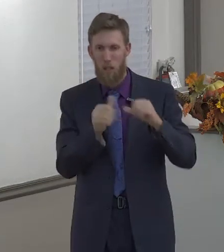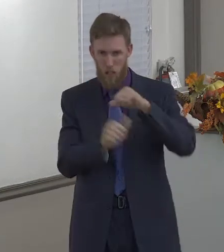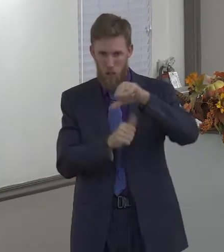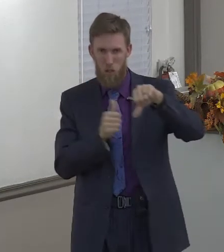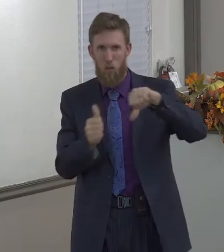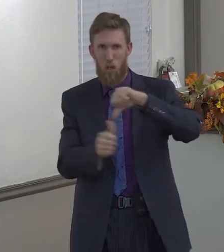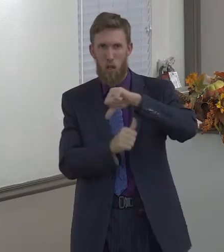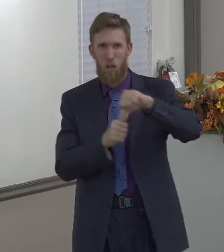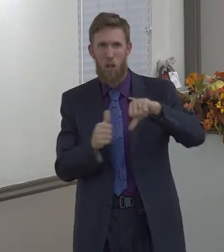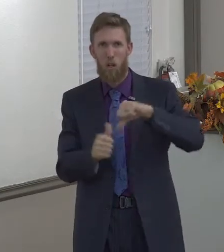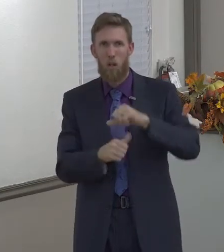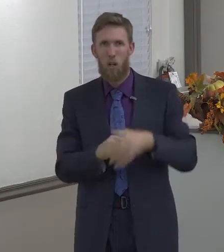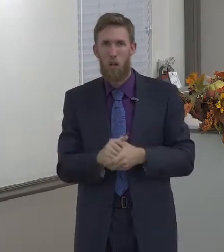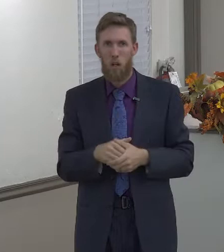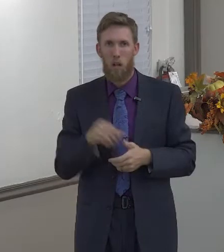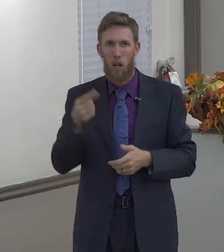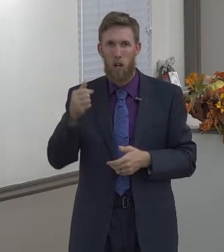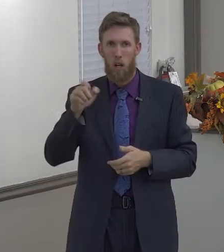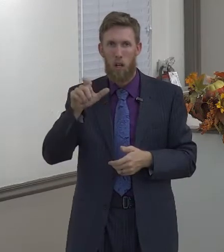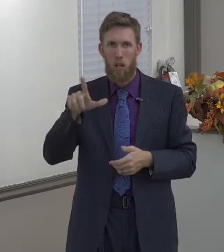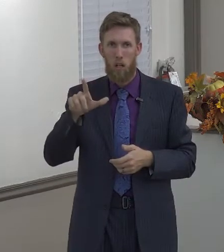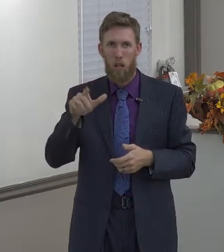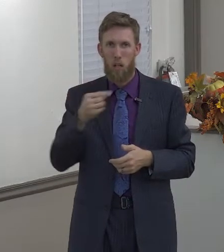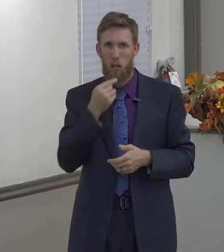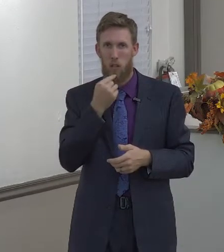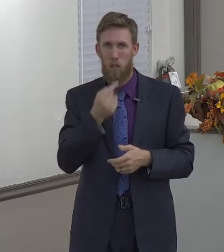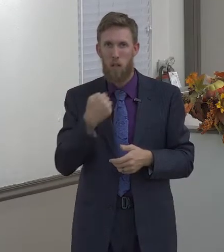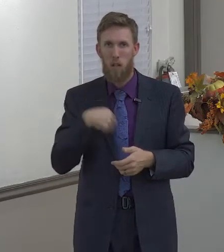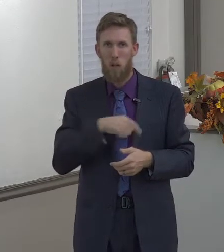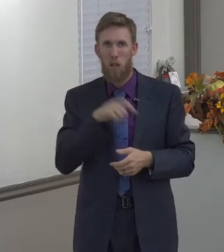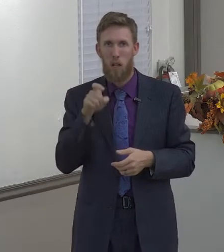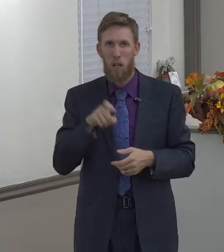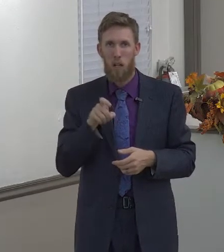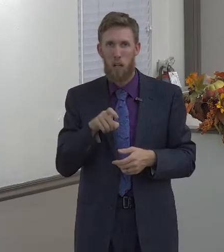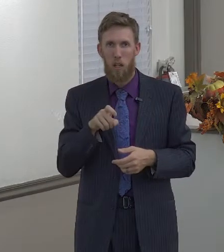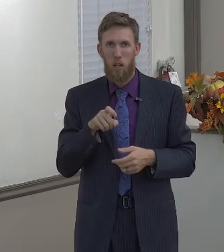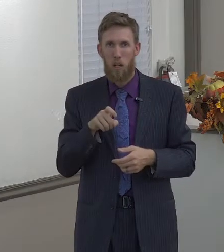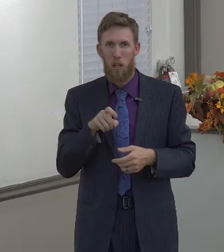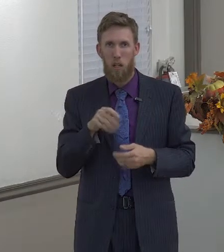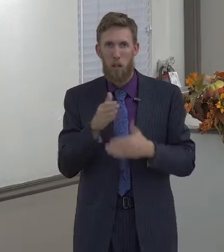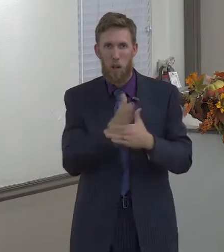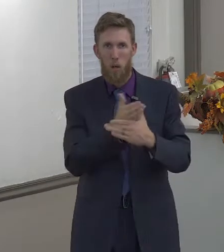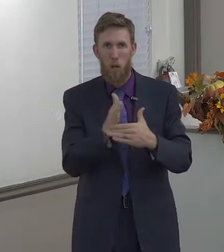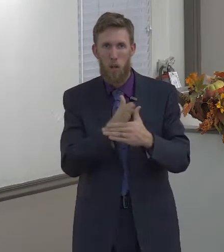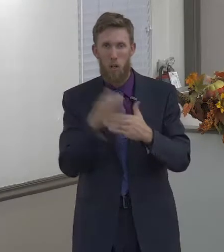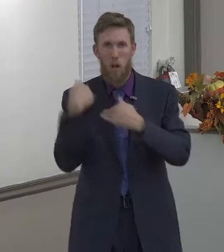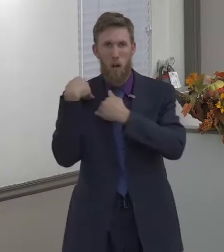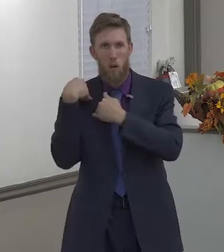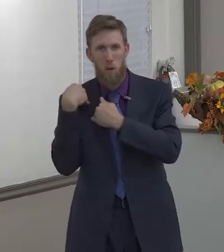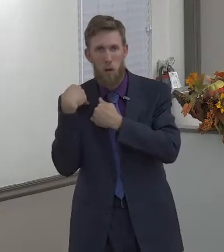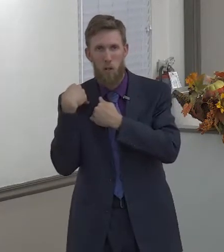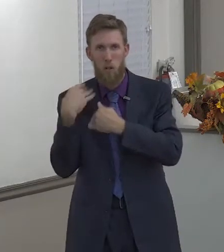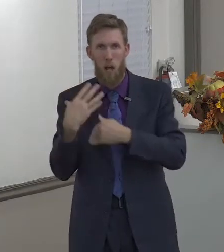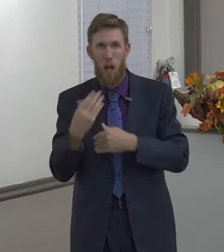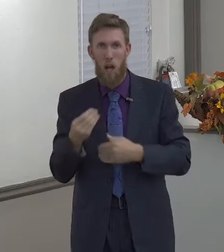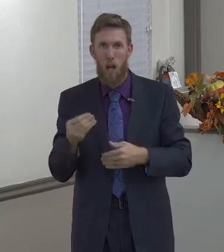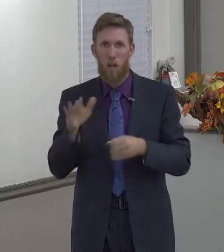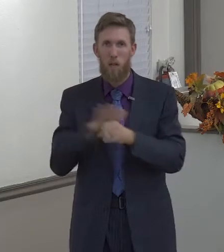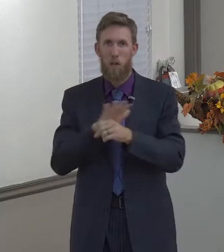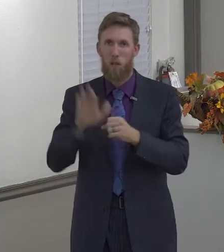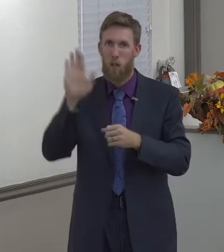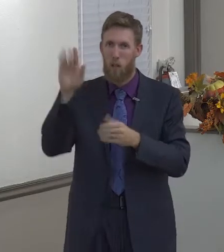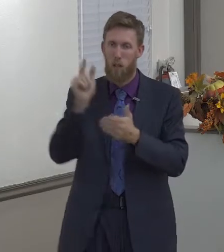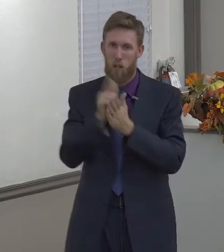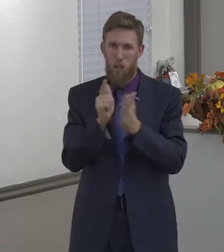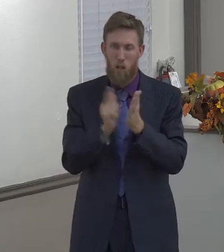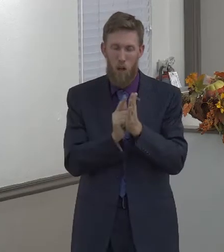we need each other. Every one of us needs every one of us. Lastly, tonight, the members of the